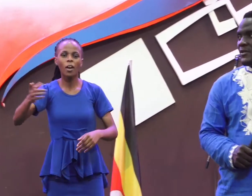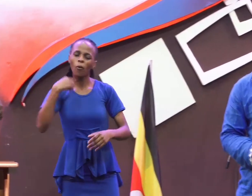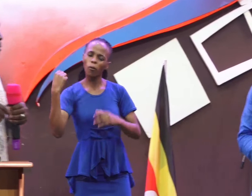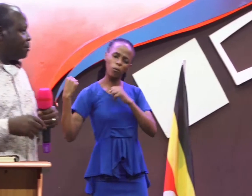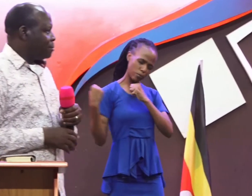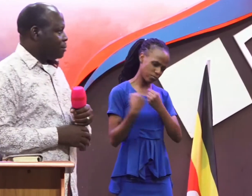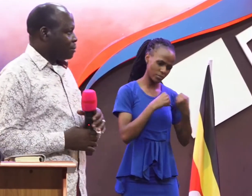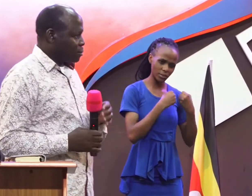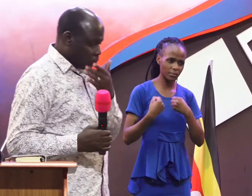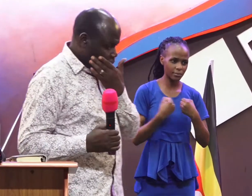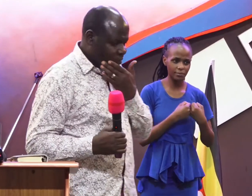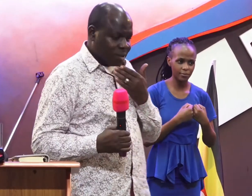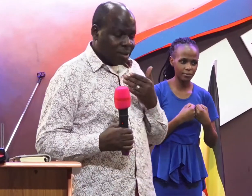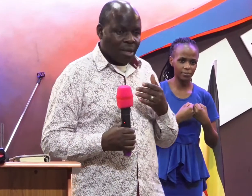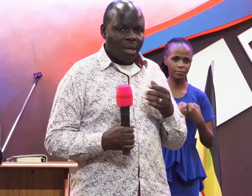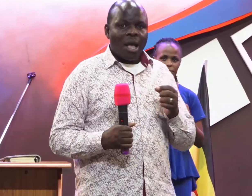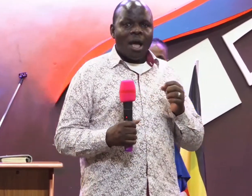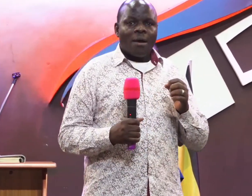people